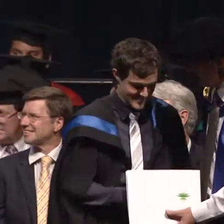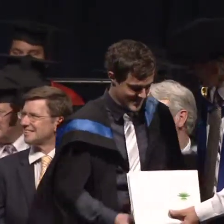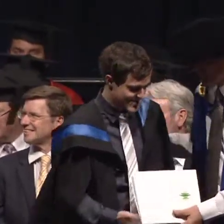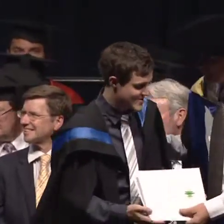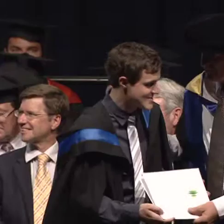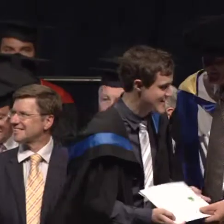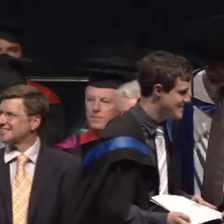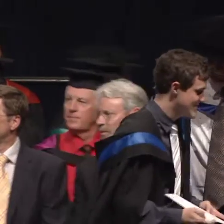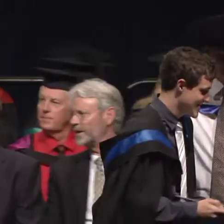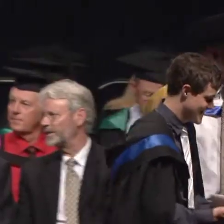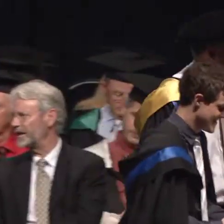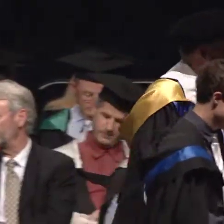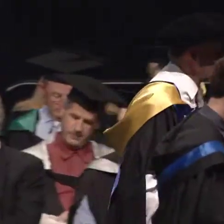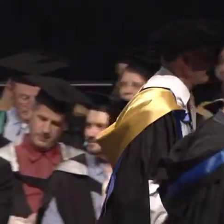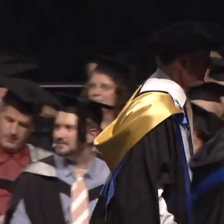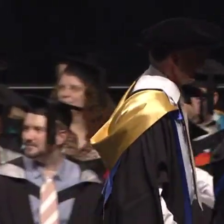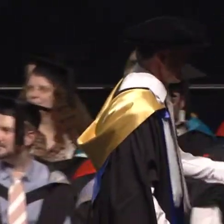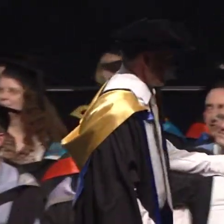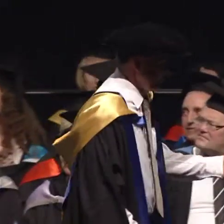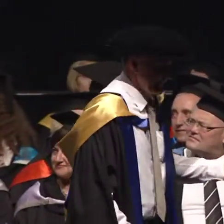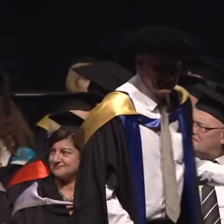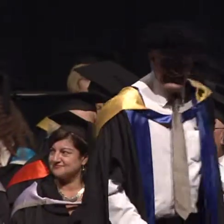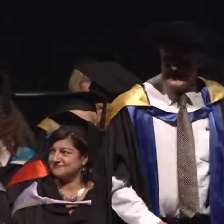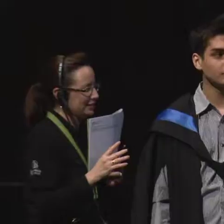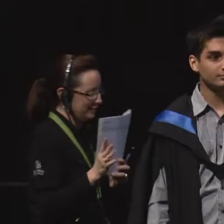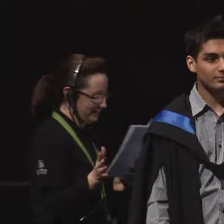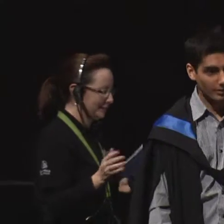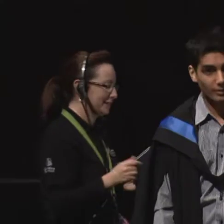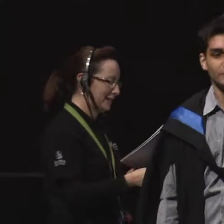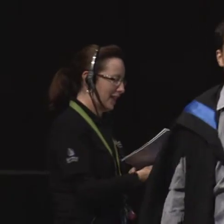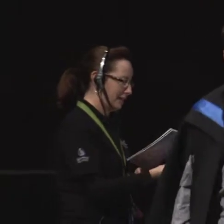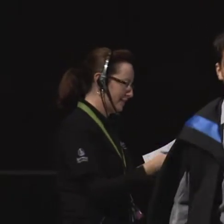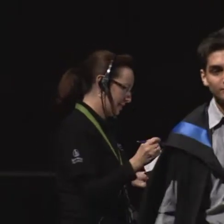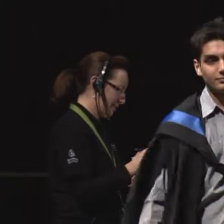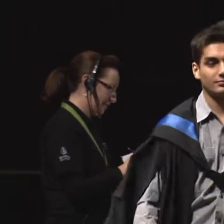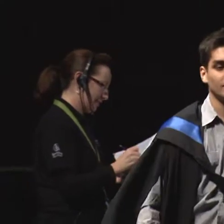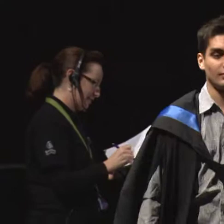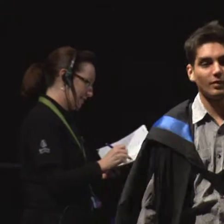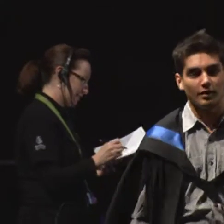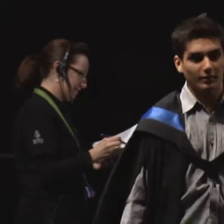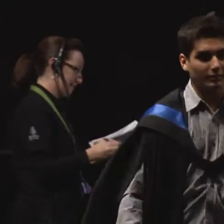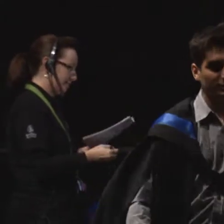And the final Diploma of Information Technology Networking student is Joseph Spigen.